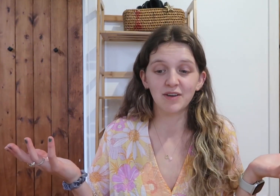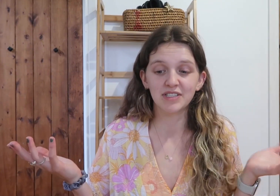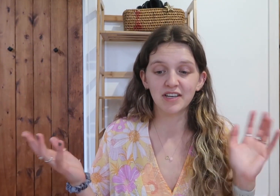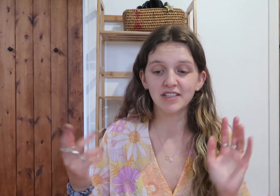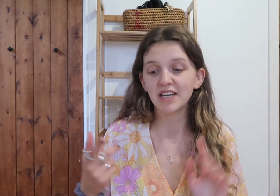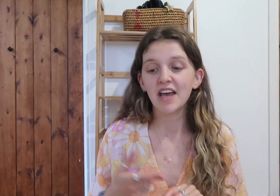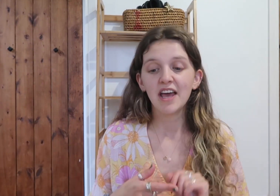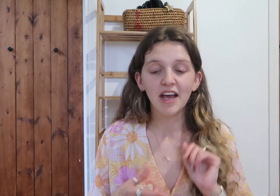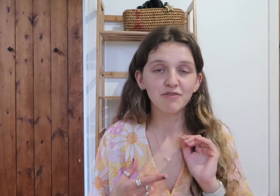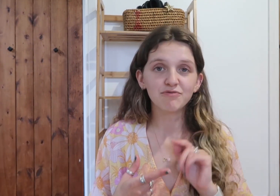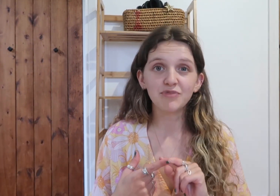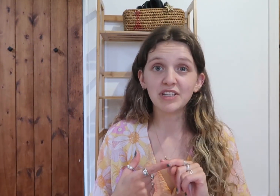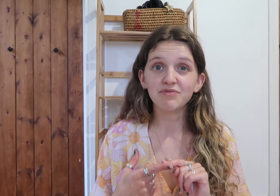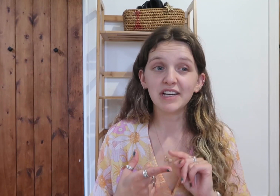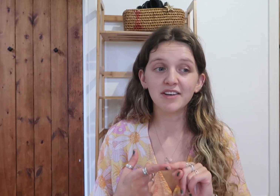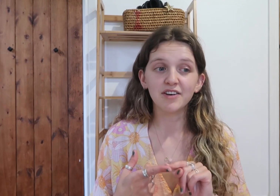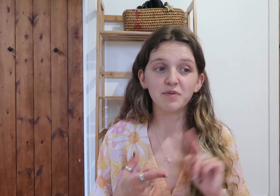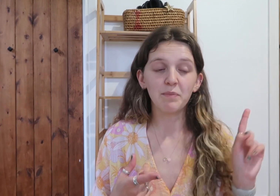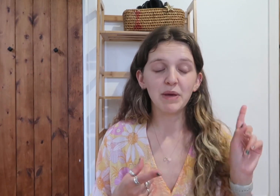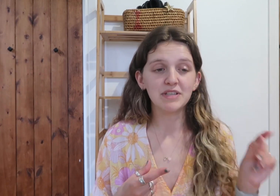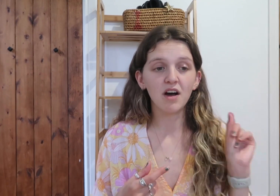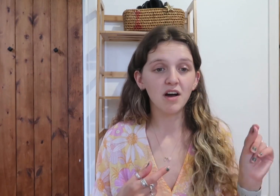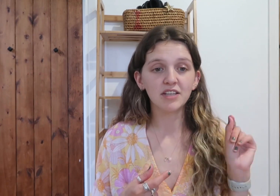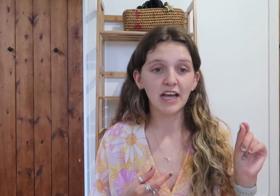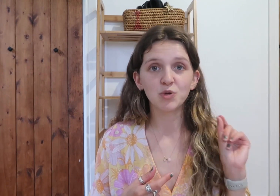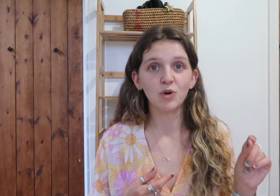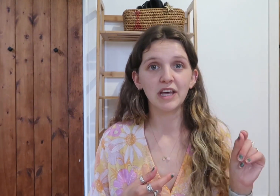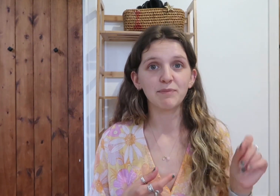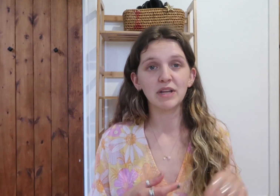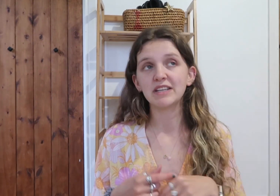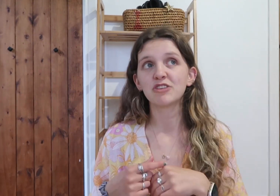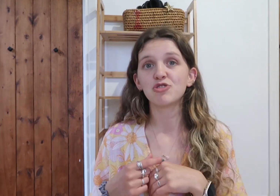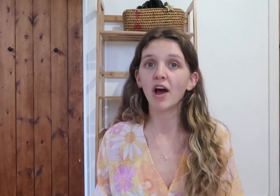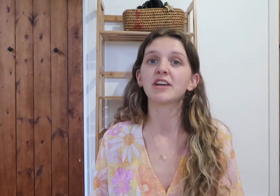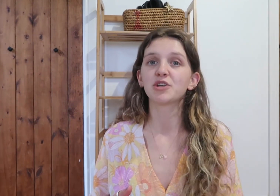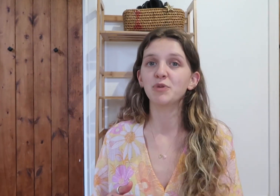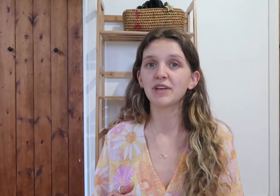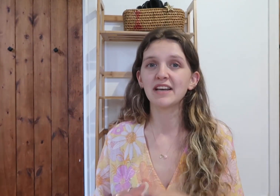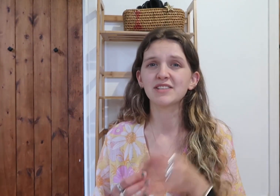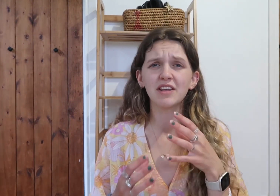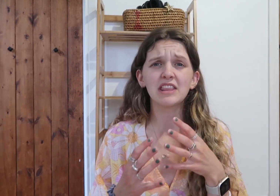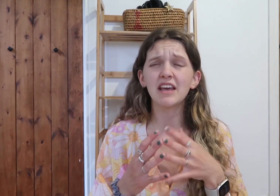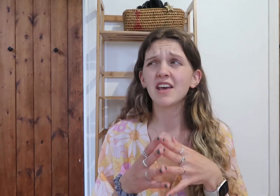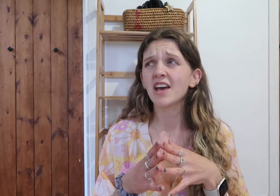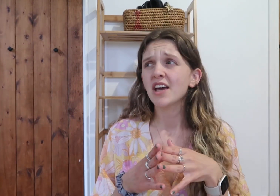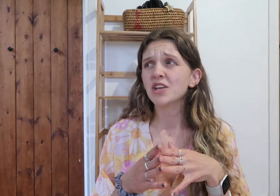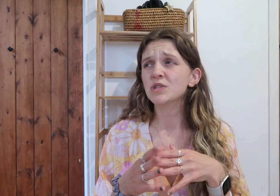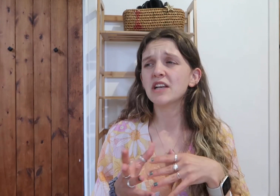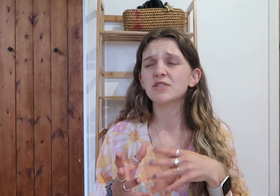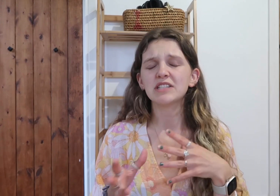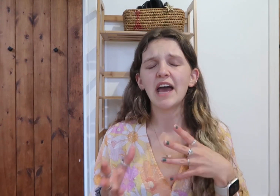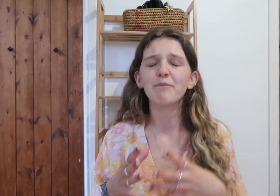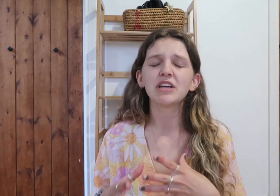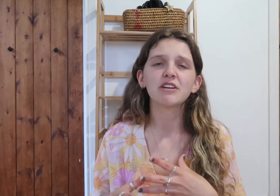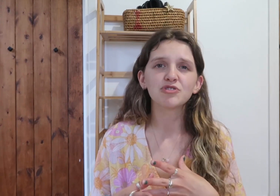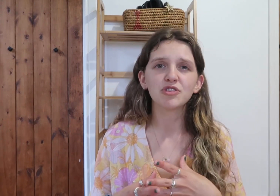is good. It is really good for when babies aren't yet talking but trying to communicate. So you'll see loads of temper